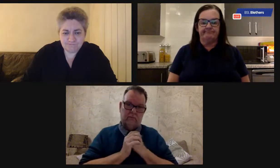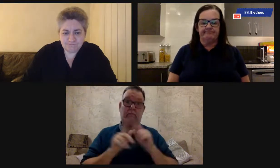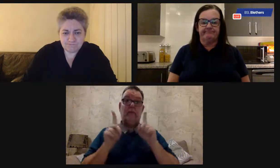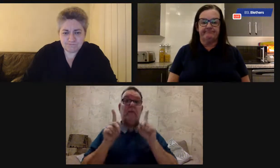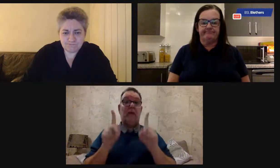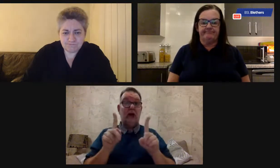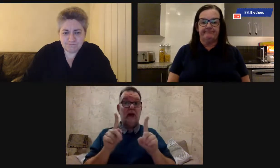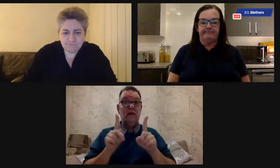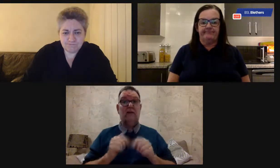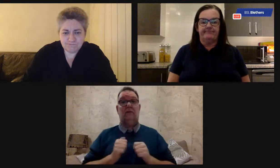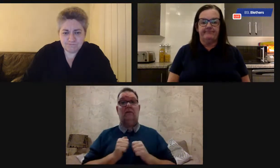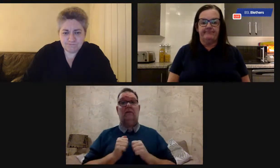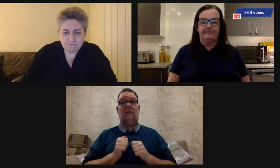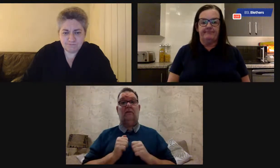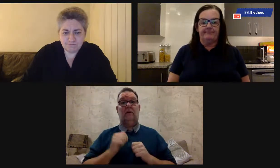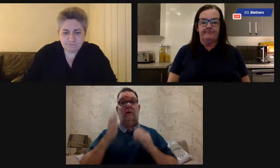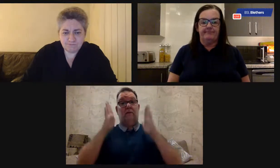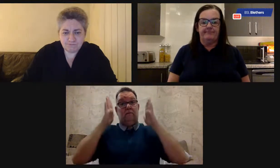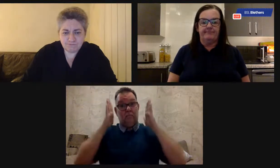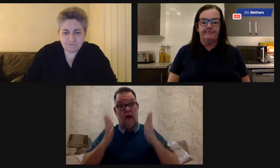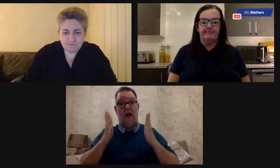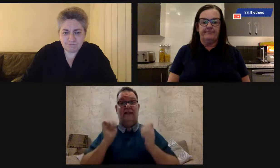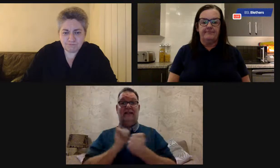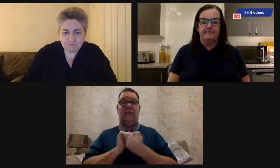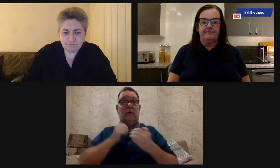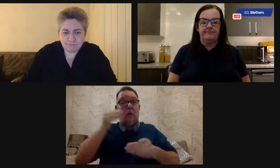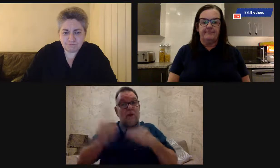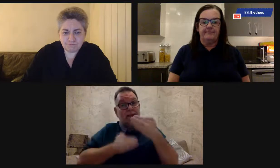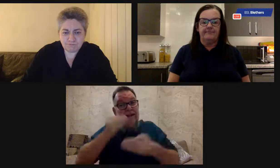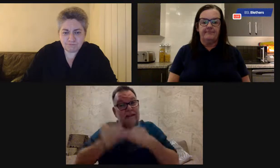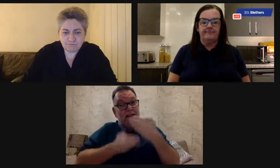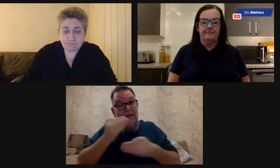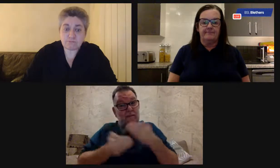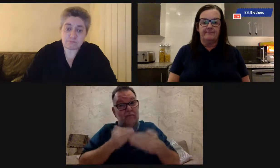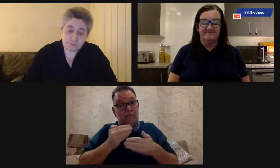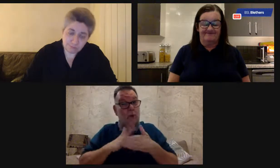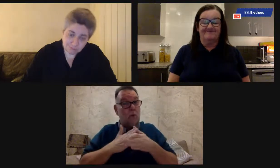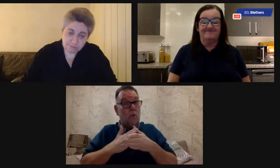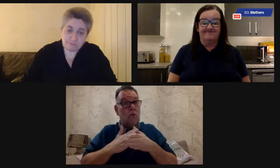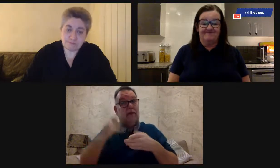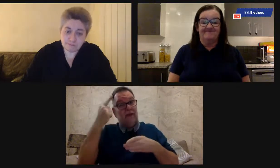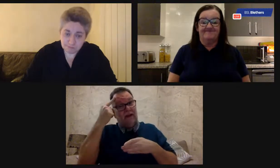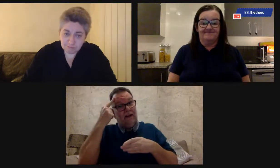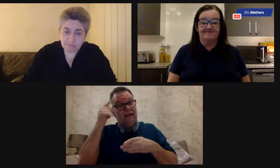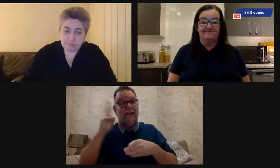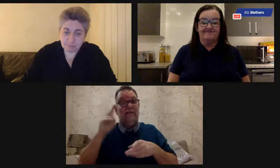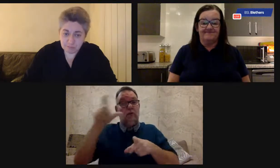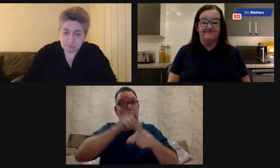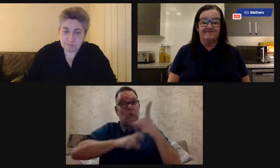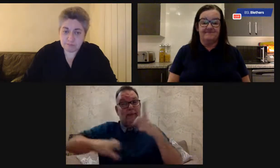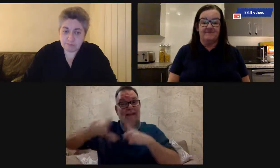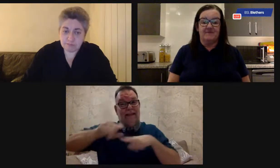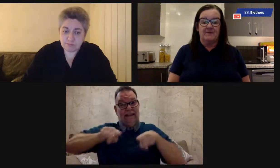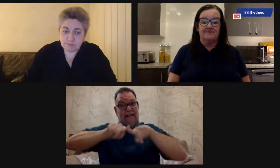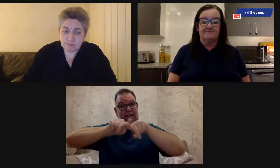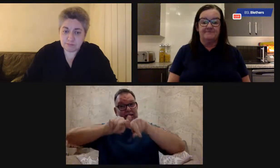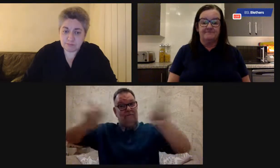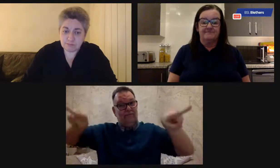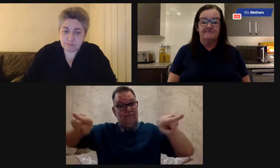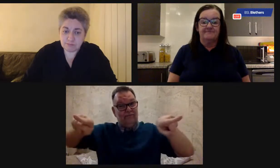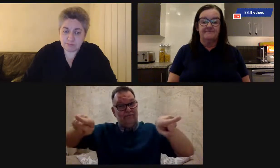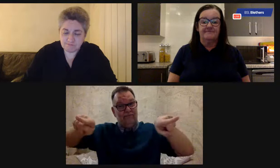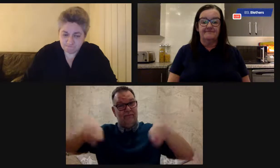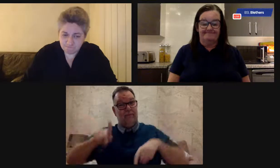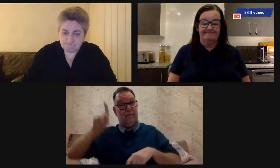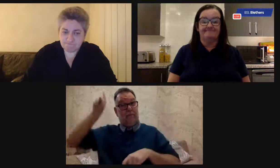away last year. But, and it's a big but, he would want us to keep going. He would